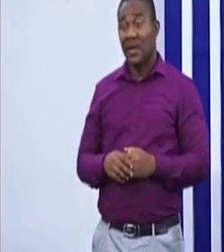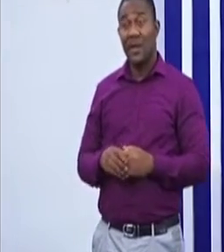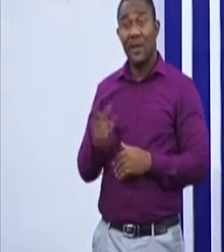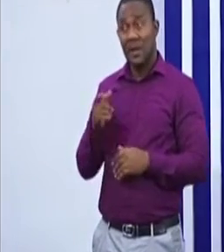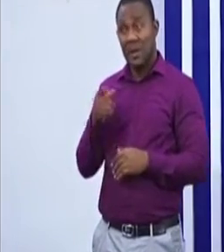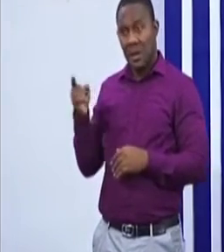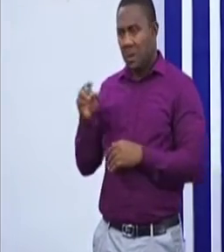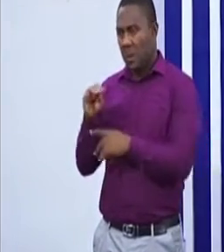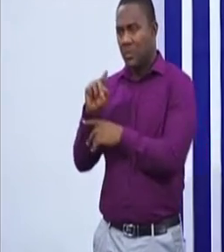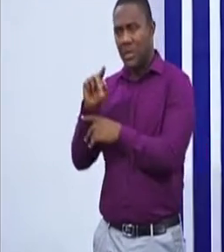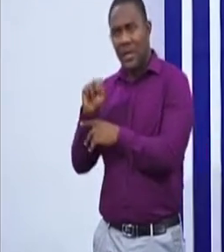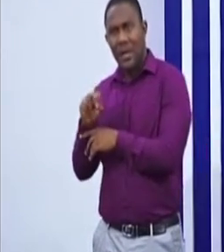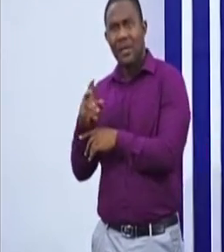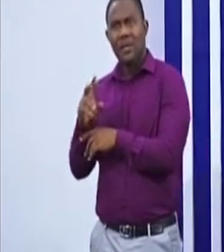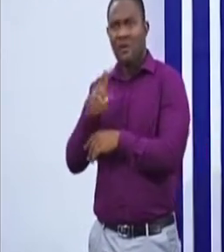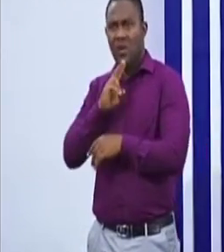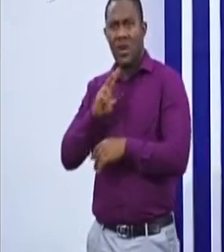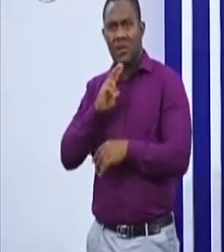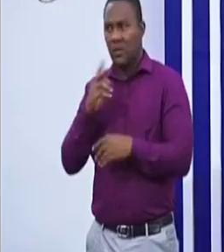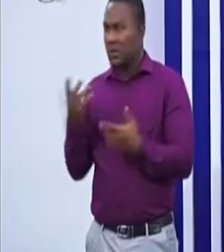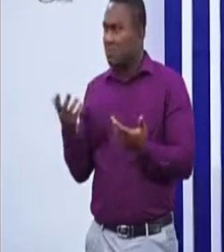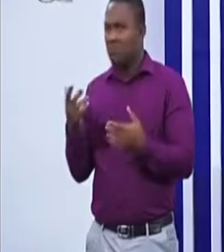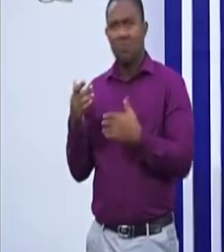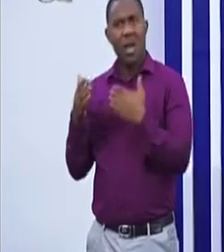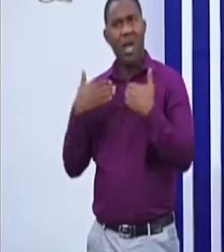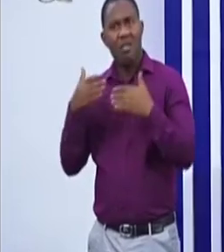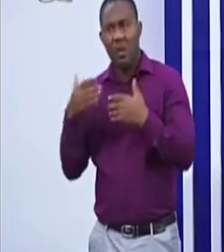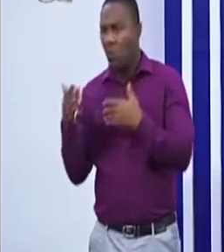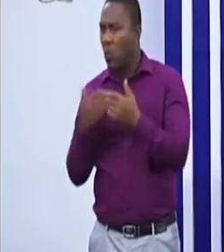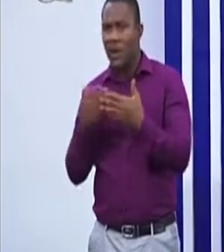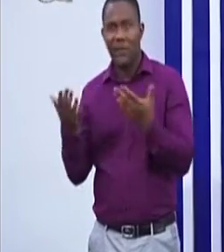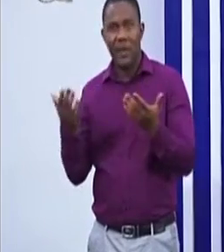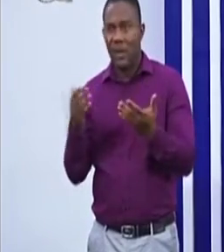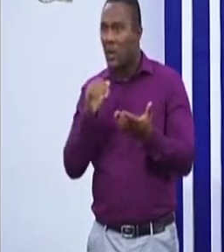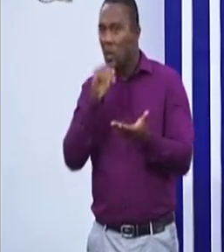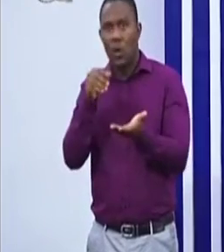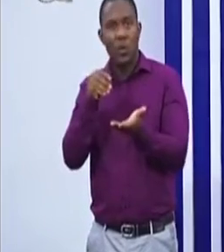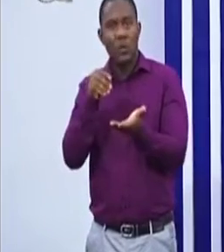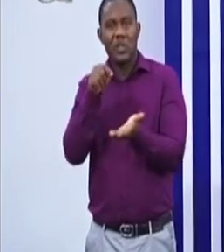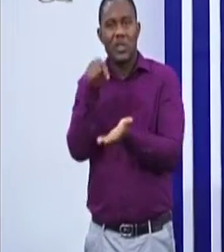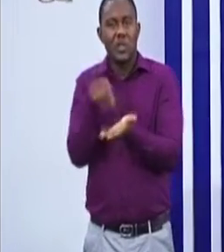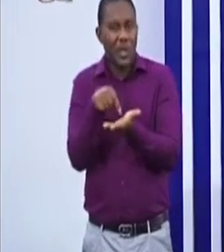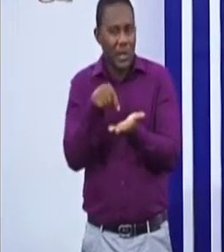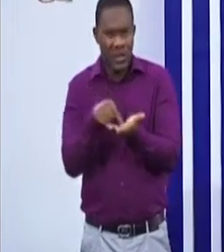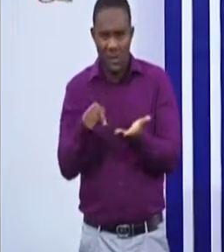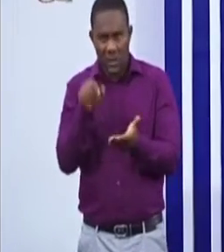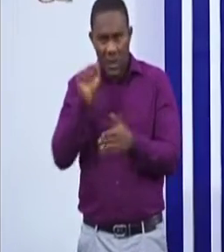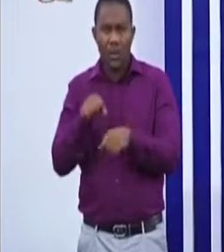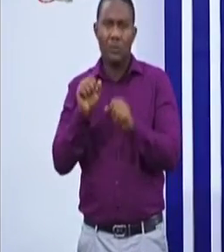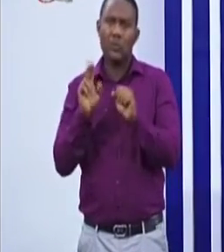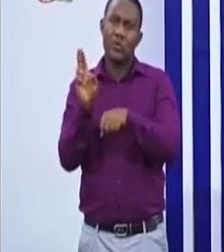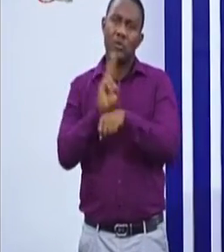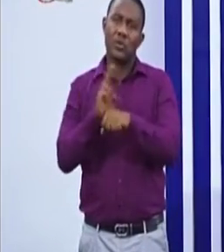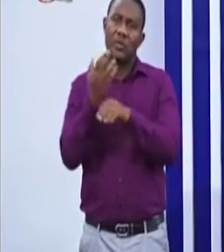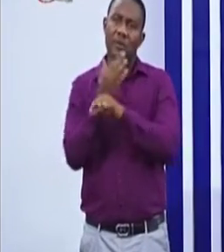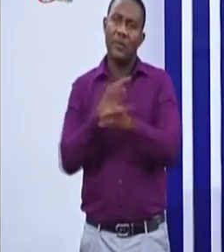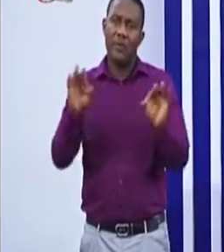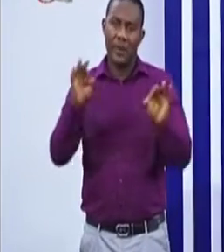zero-rated this service. And so we can use the Smart Workplace platform for free while